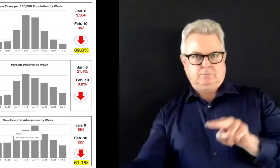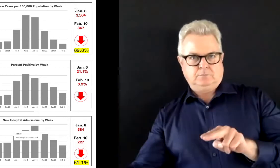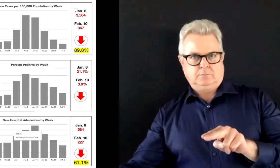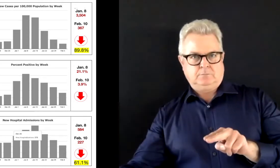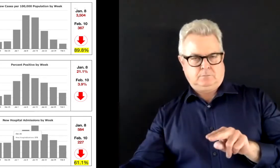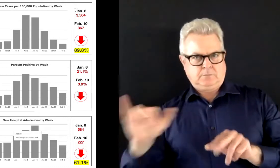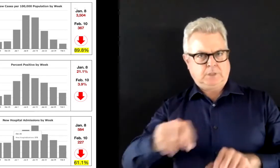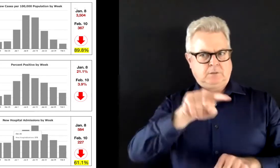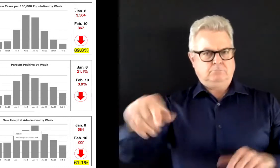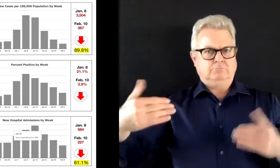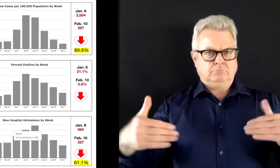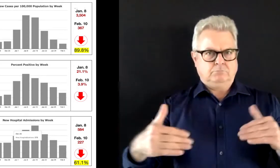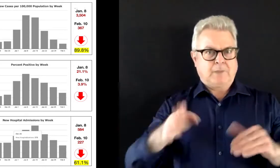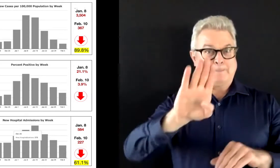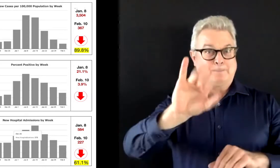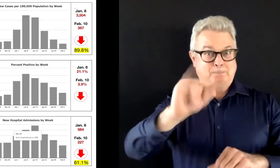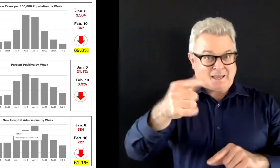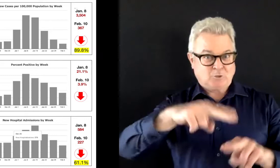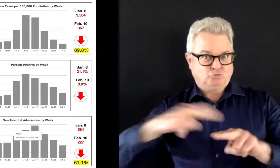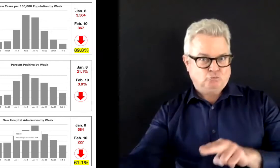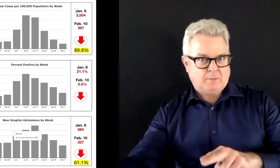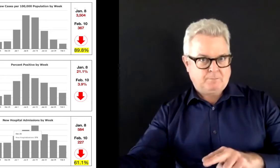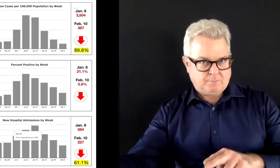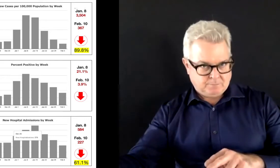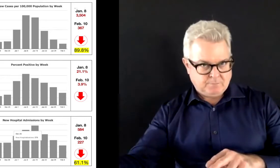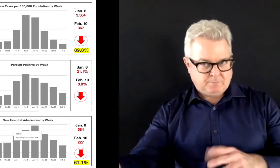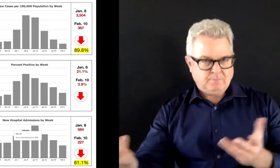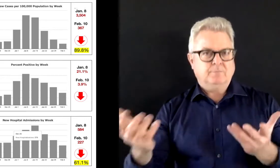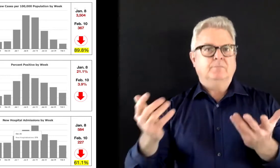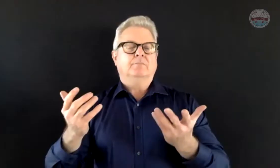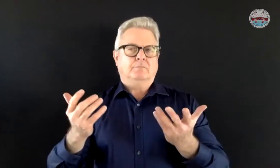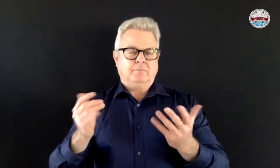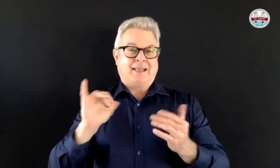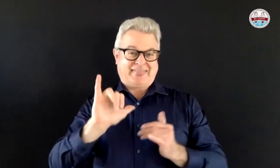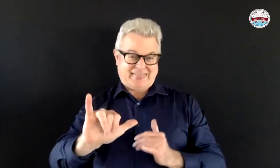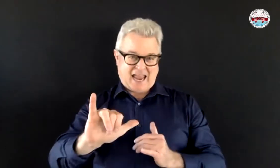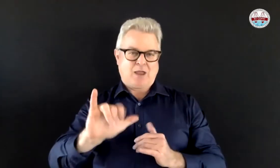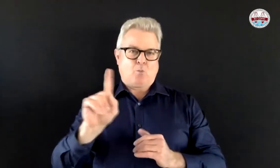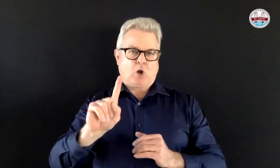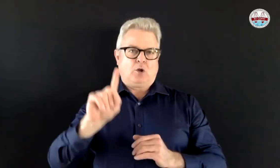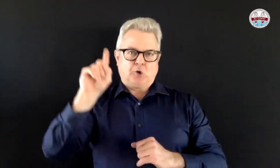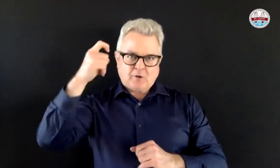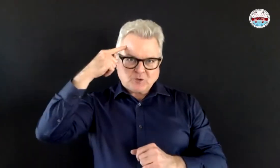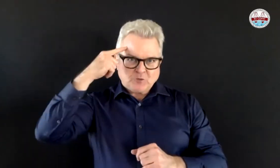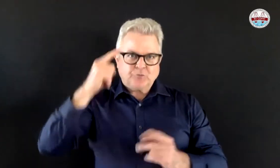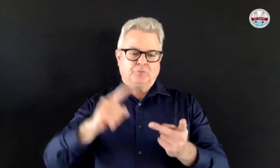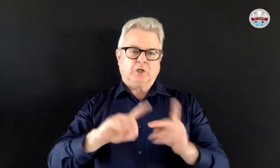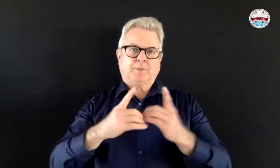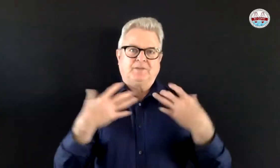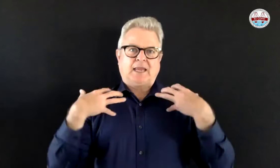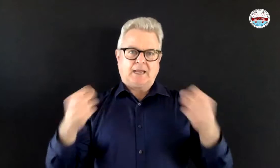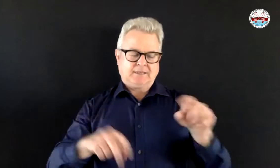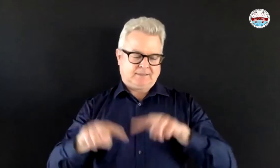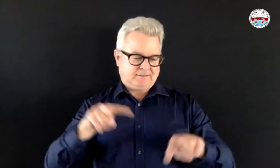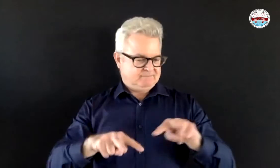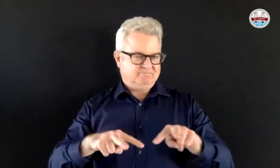about a 61% decrease. So these are significant decreases that have led to this